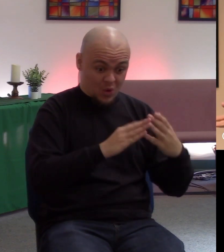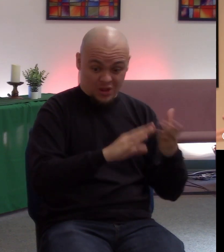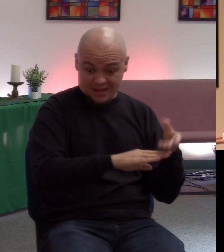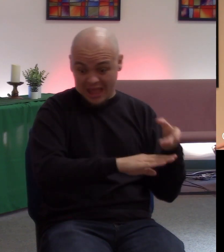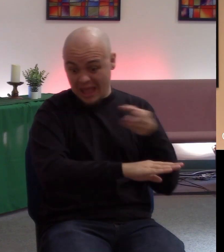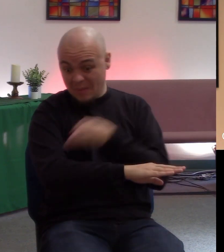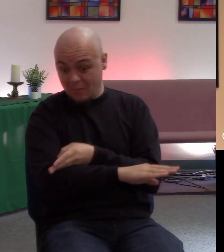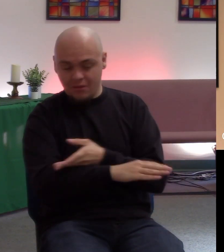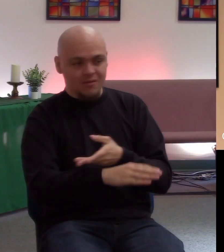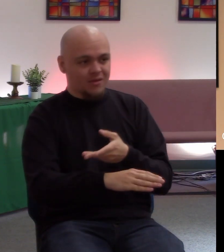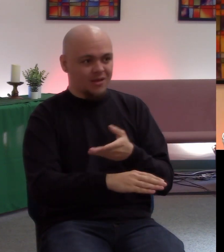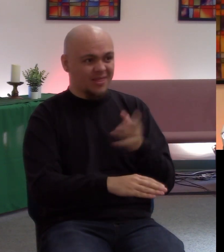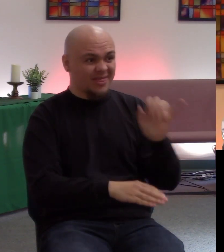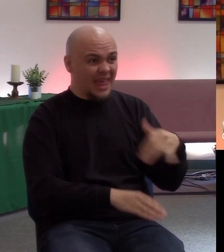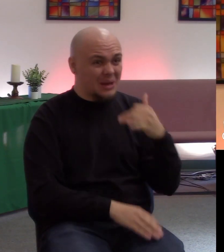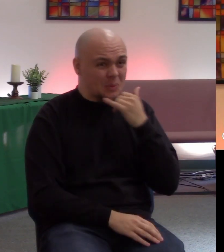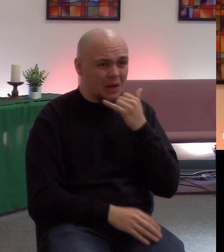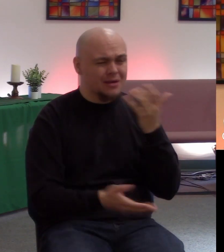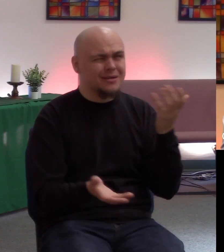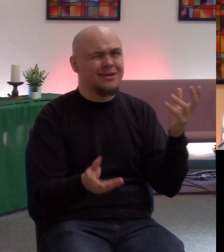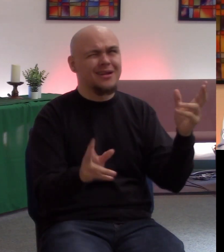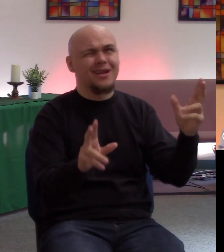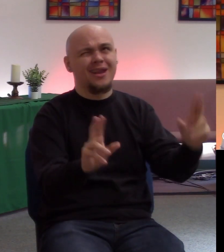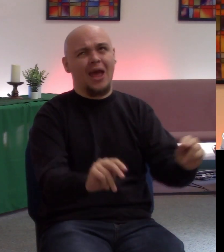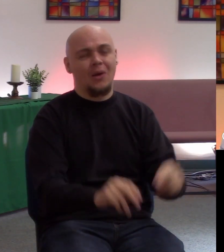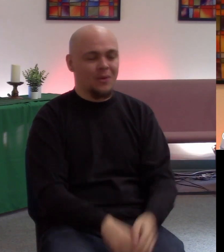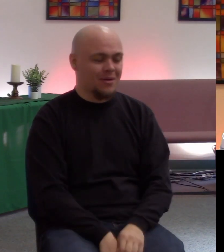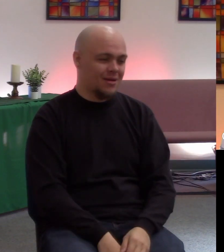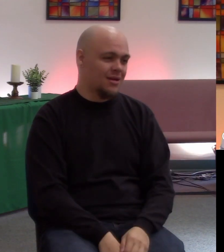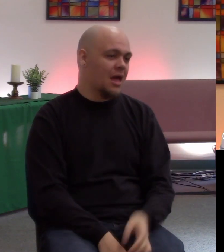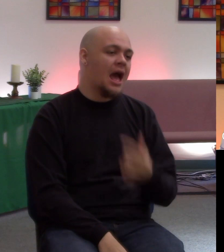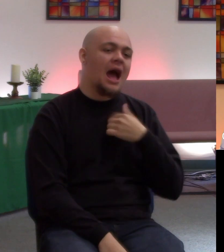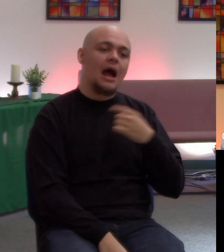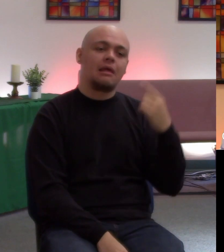You can't go wrong by making the world a better place.